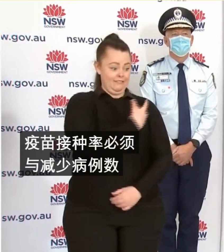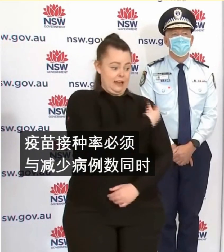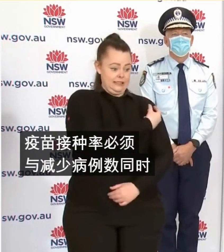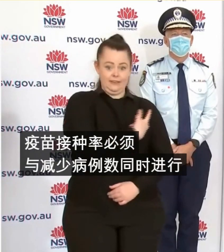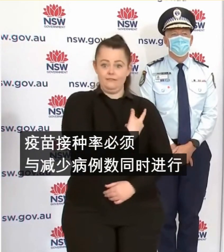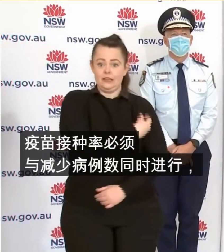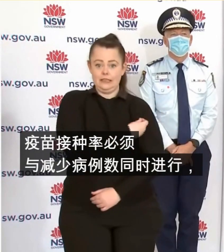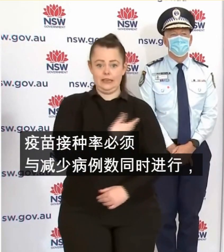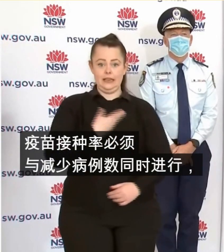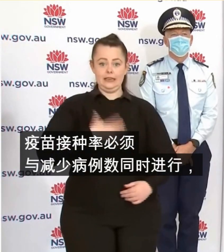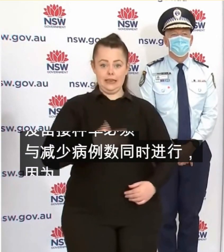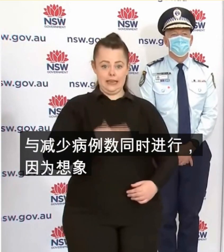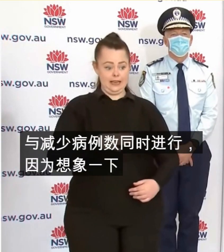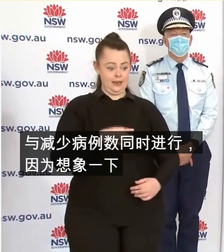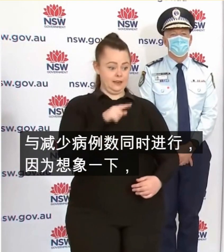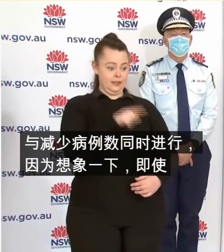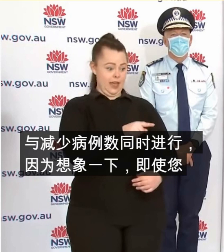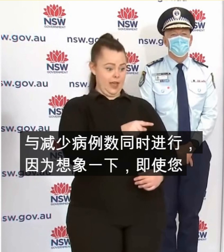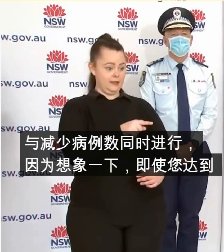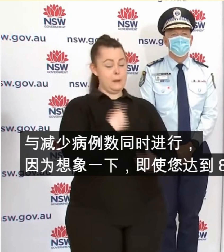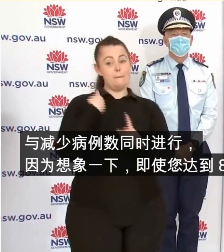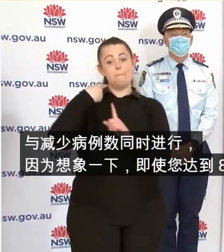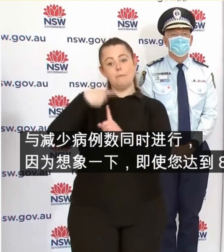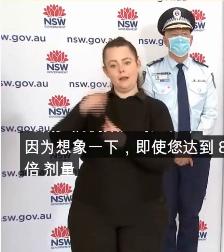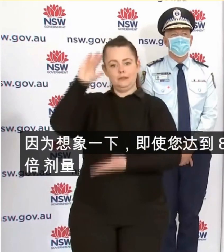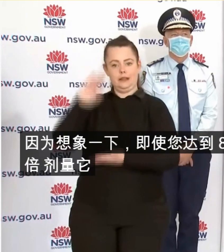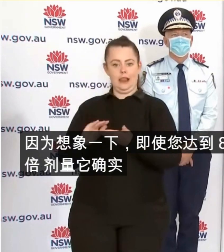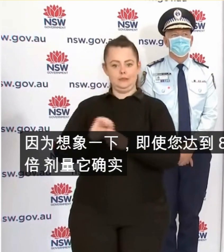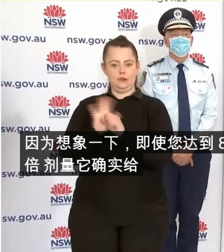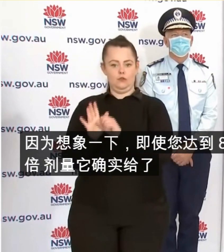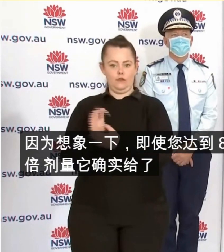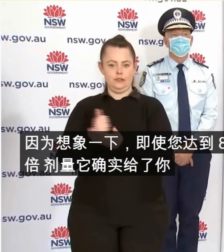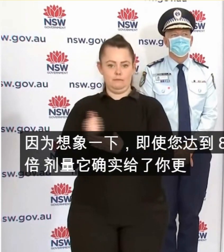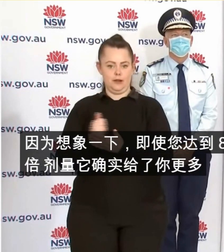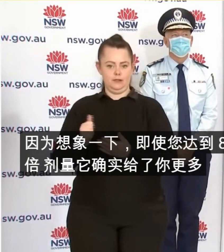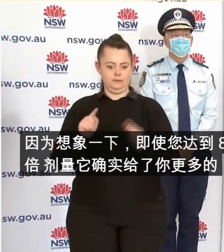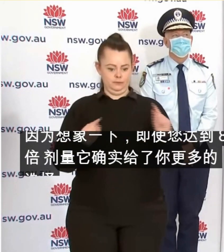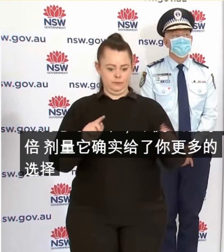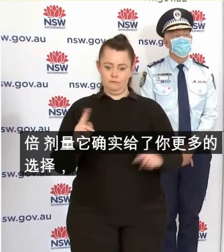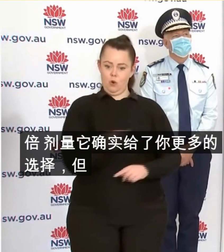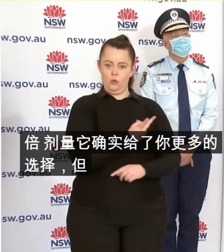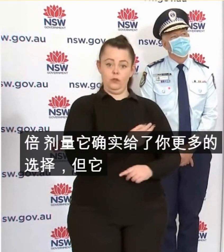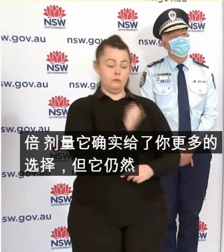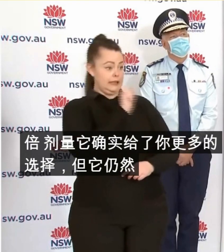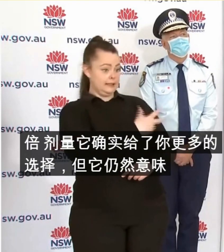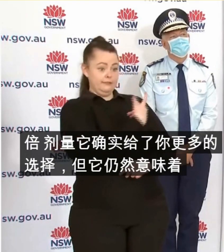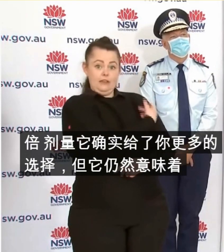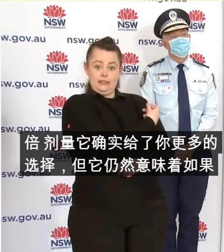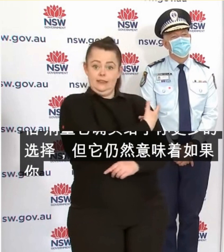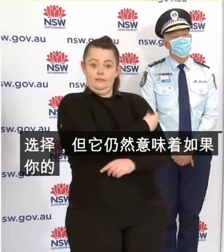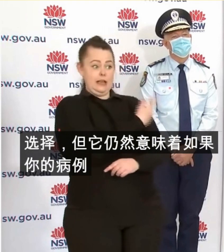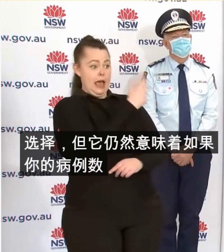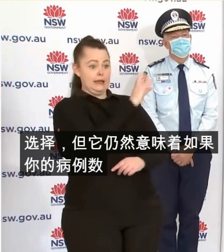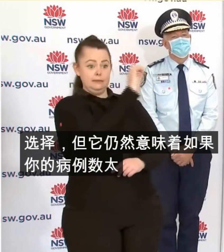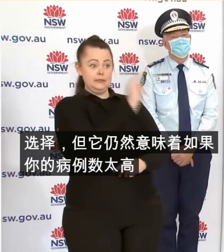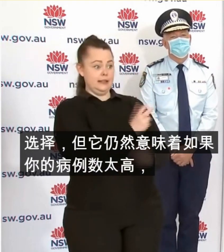in tandem with reducing case numbers. Because imagine, even if you get to 80% double doses, it does give you more options, but it still